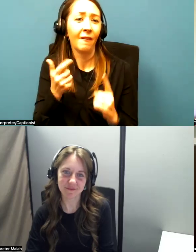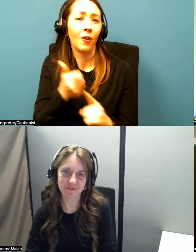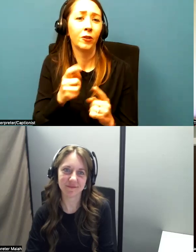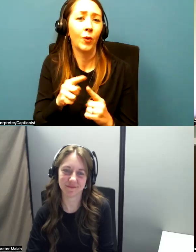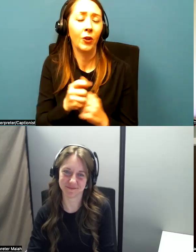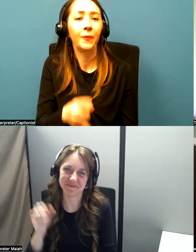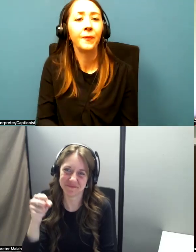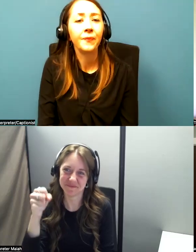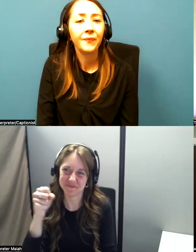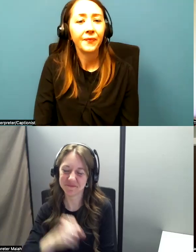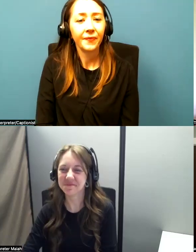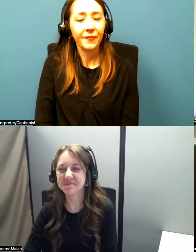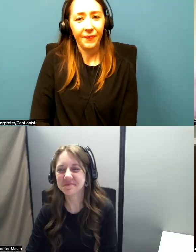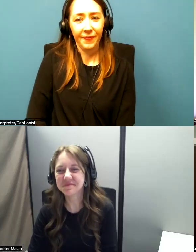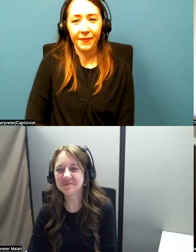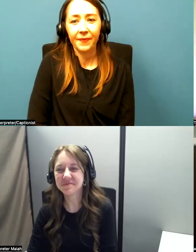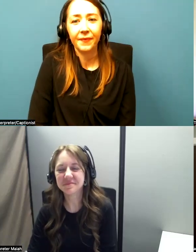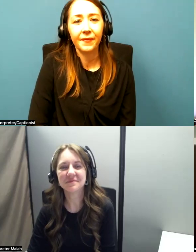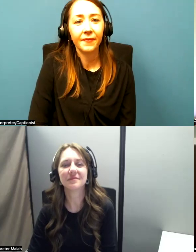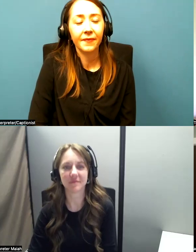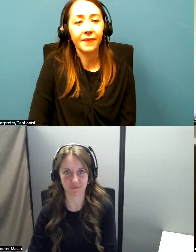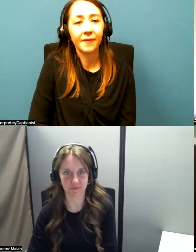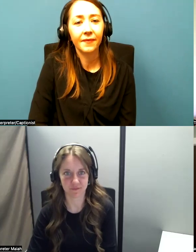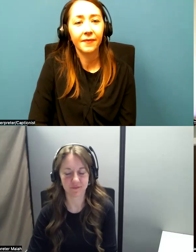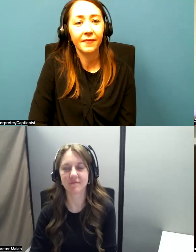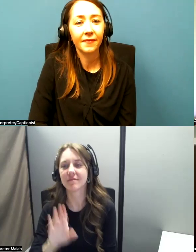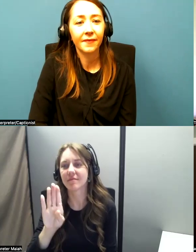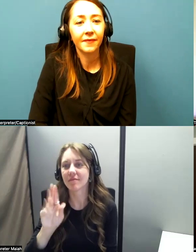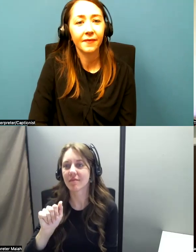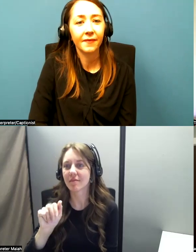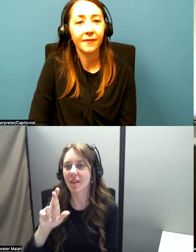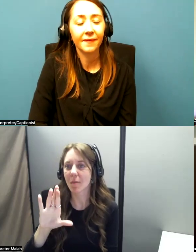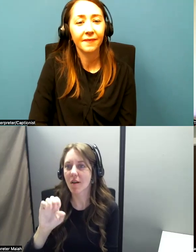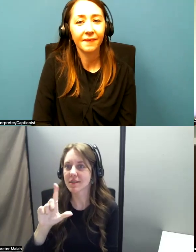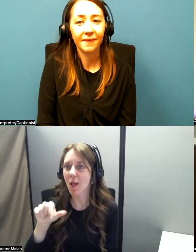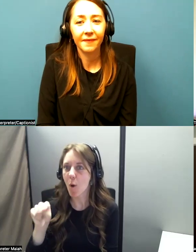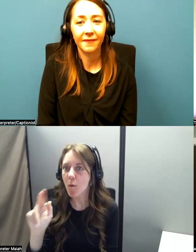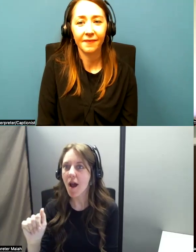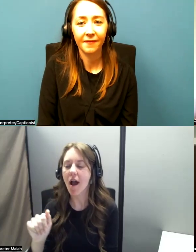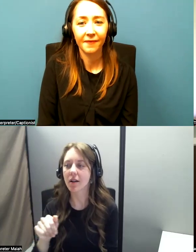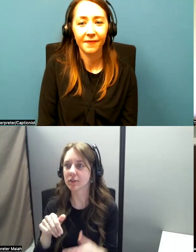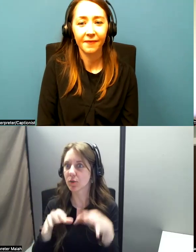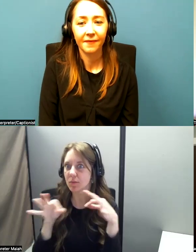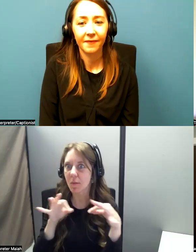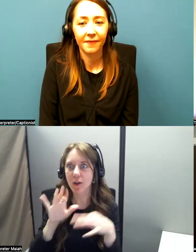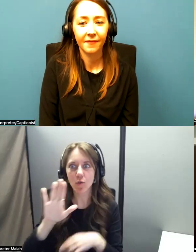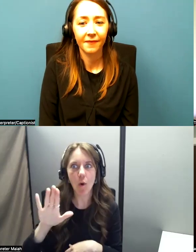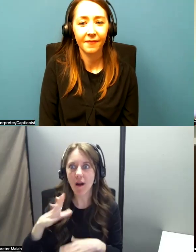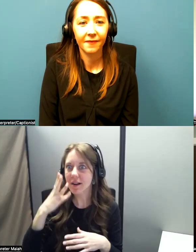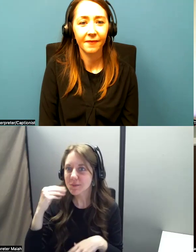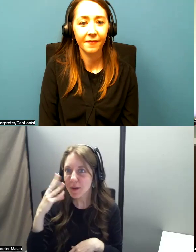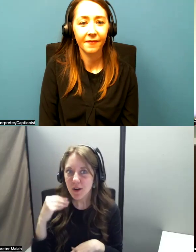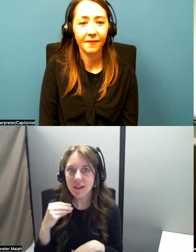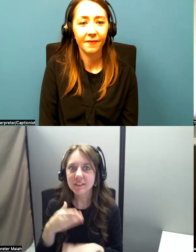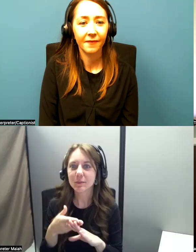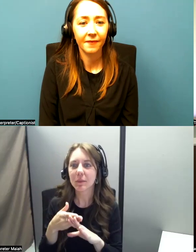definitely. All right, Barcelona. Tell me about your experience with Barcelona before we get into it. How